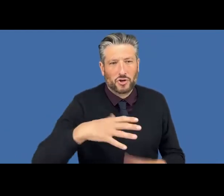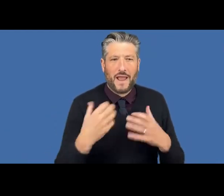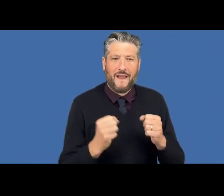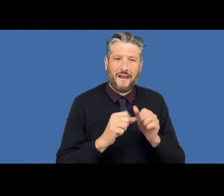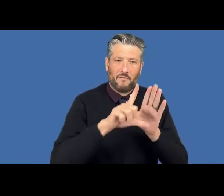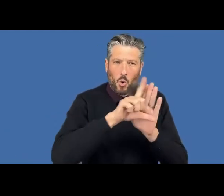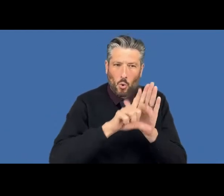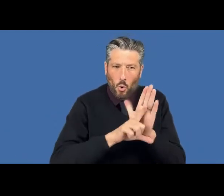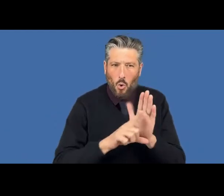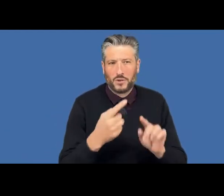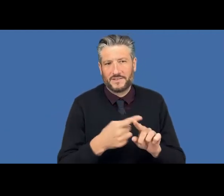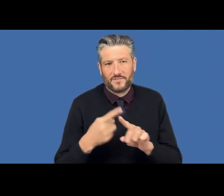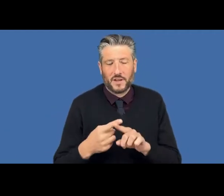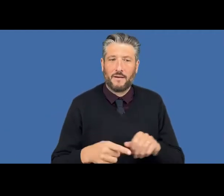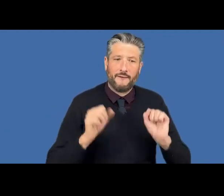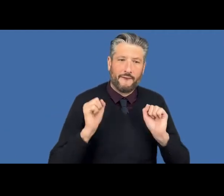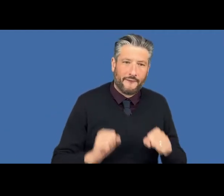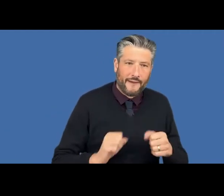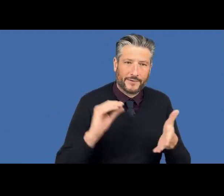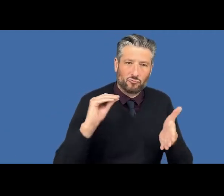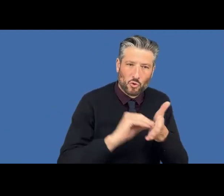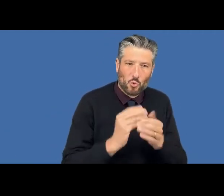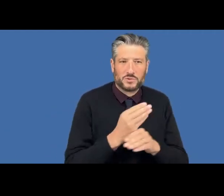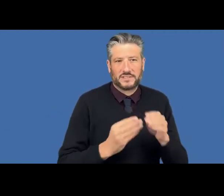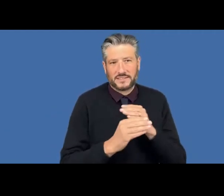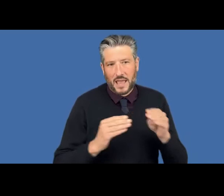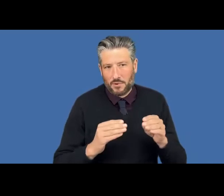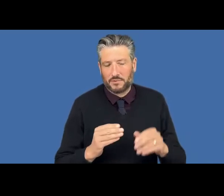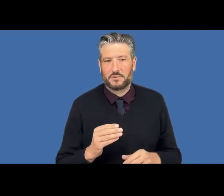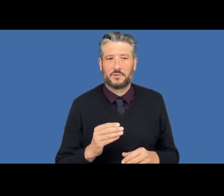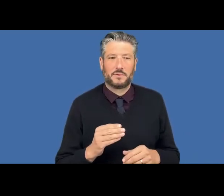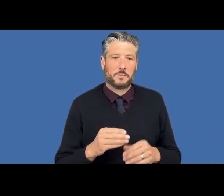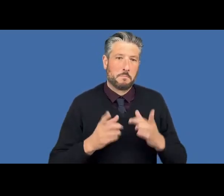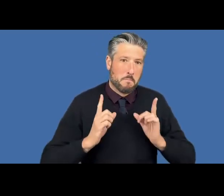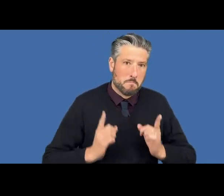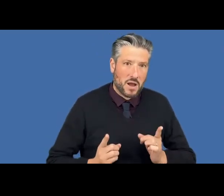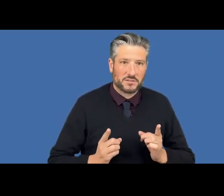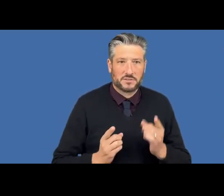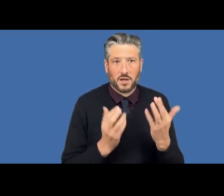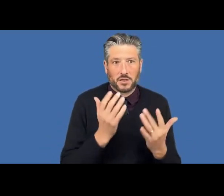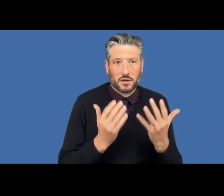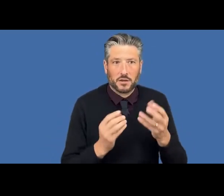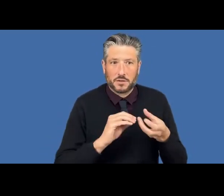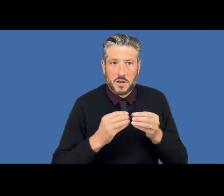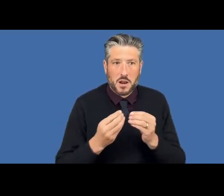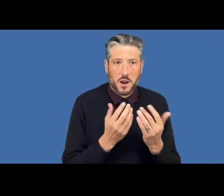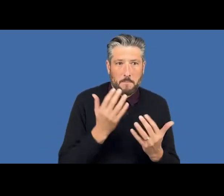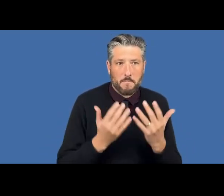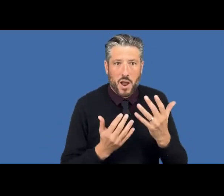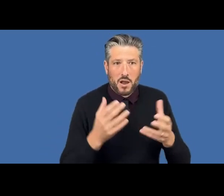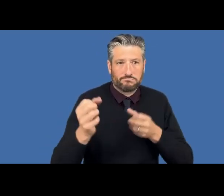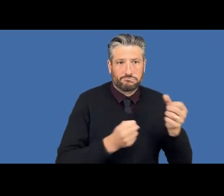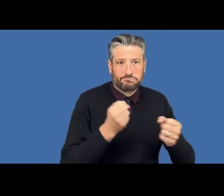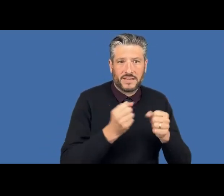doesn't. And some countries have quotas, others don't. So as a result of that, it makes it very complex for a multinational organization, and we're in